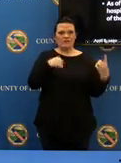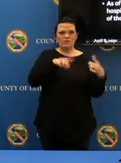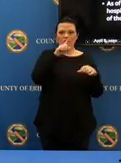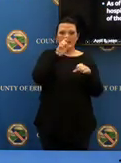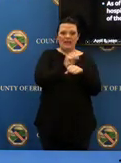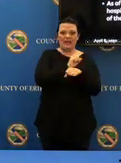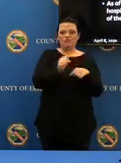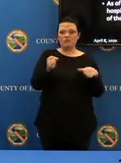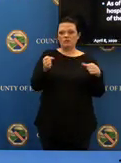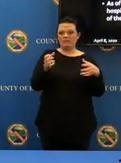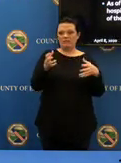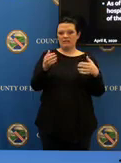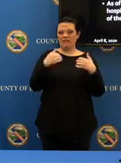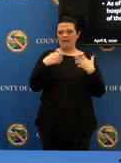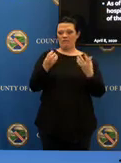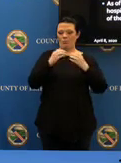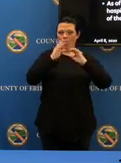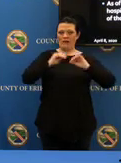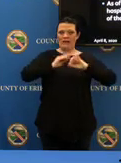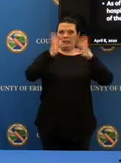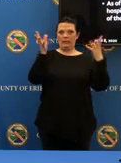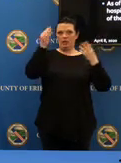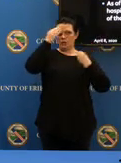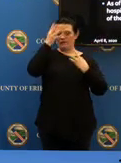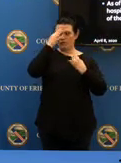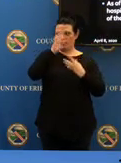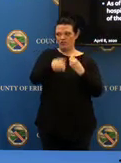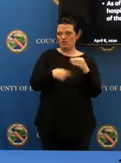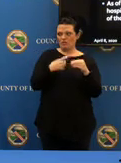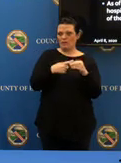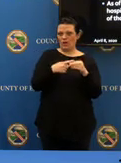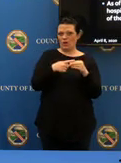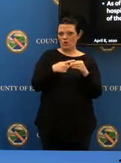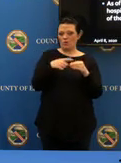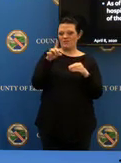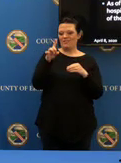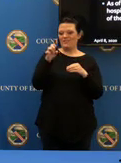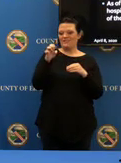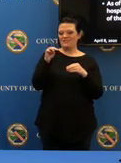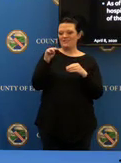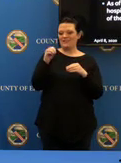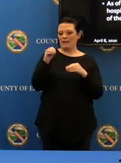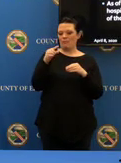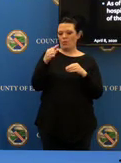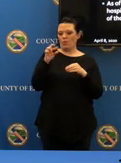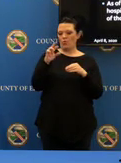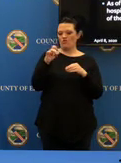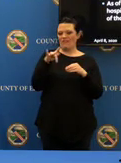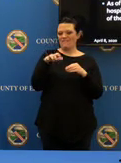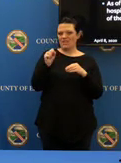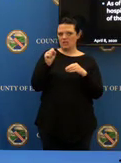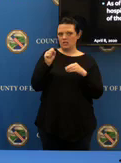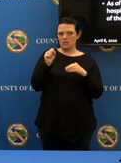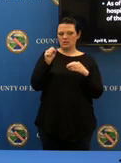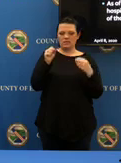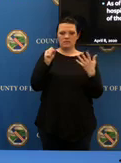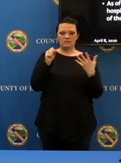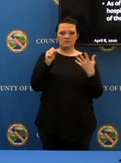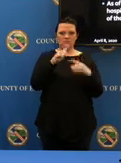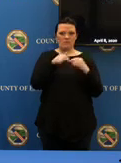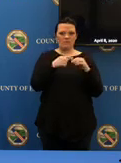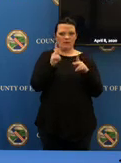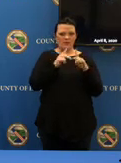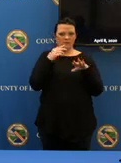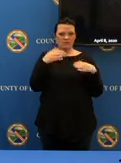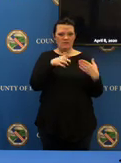get more clear information about what the demographics for folks who die actually is? Because right now